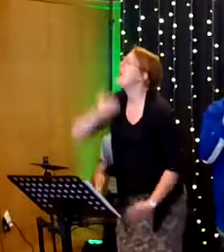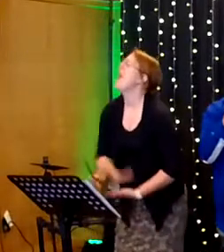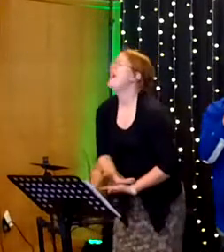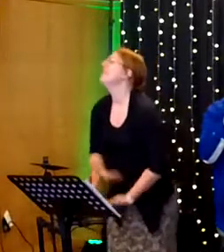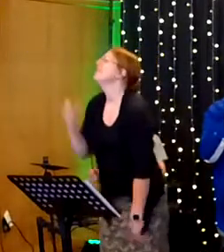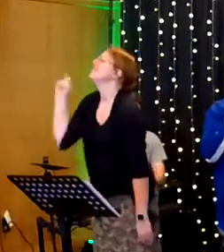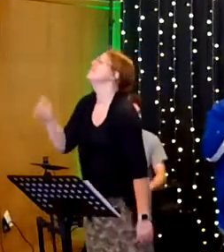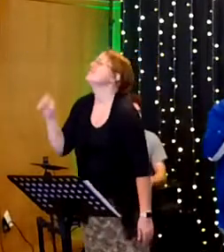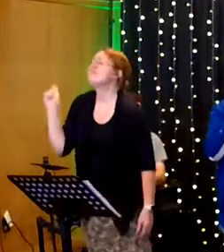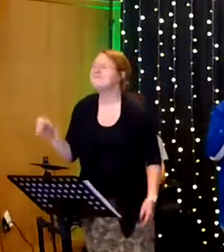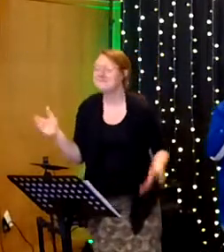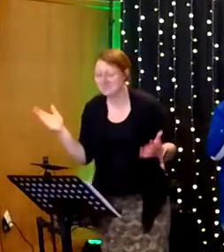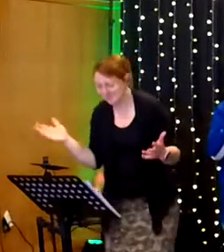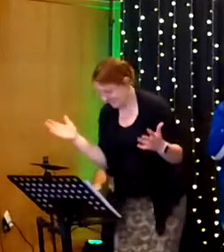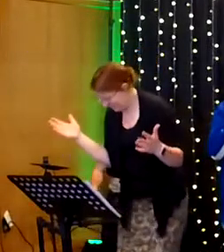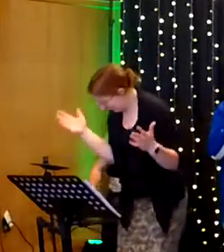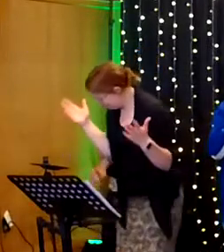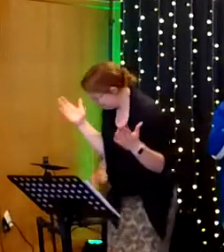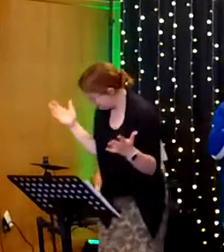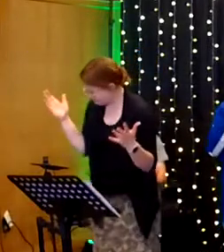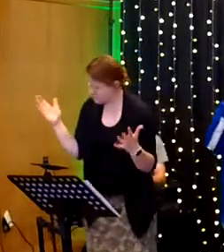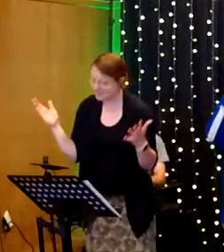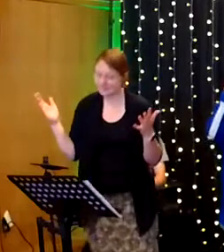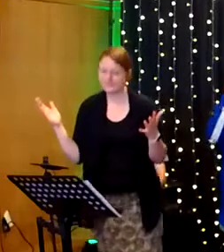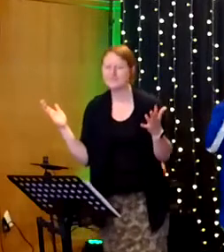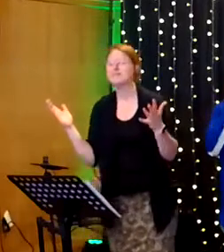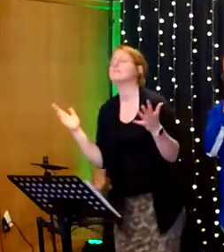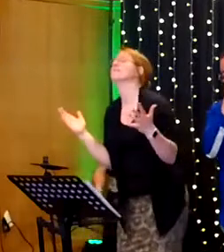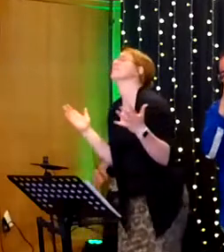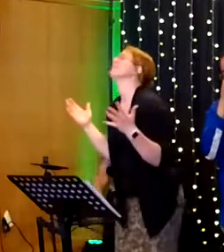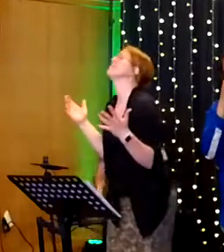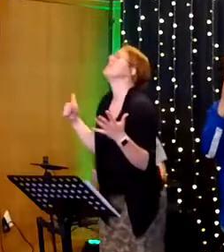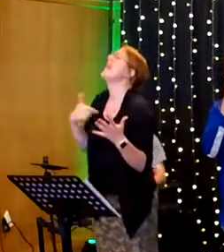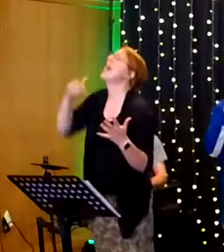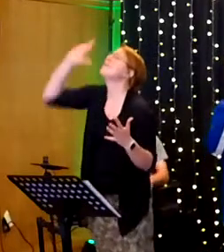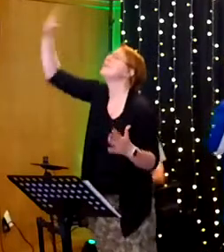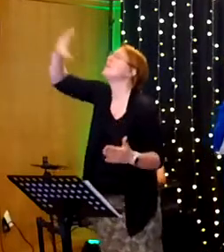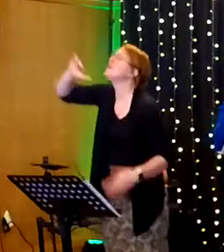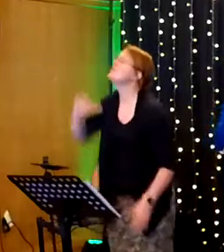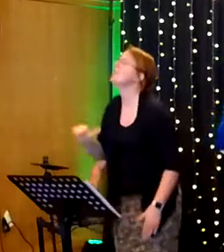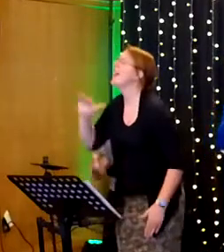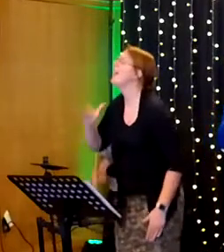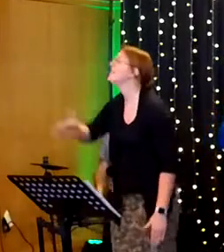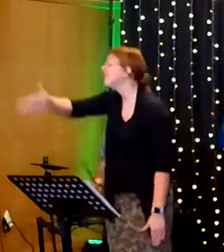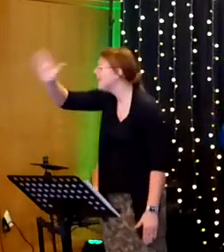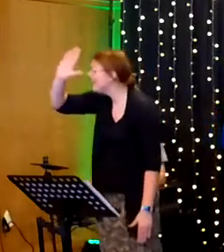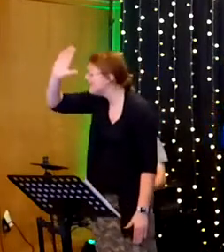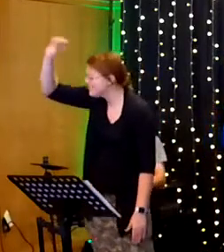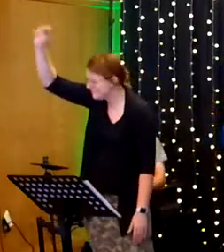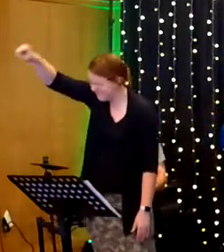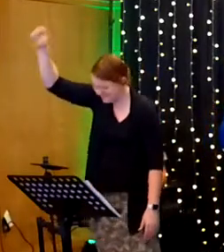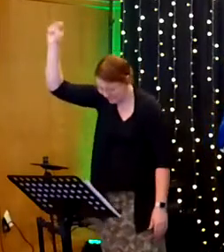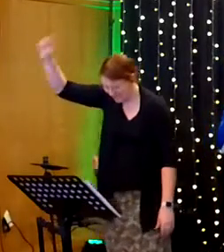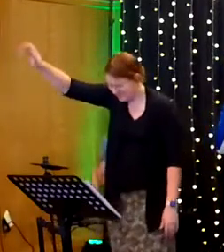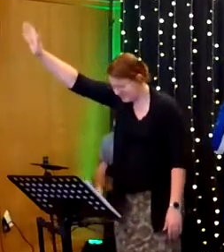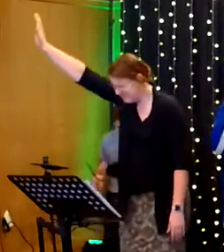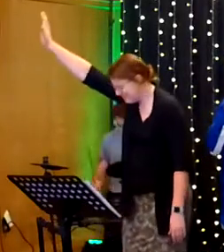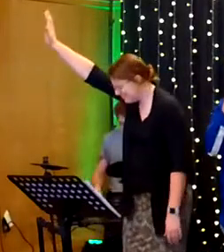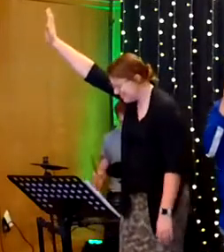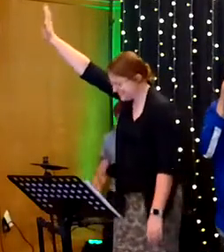a child of God. Yes, I am. I am a